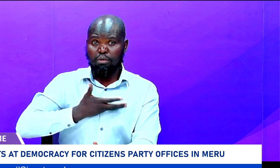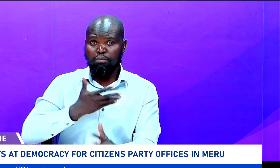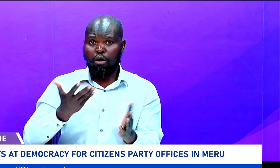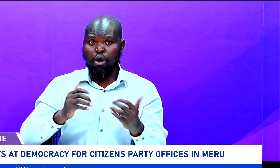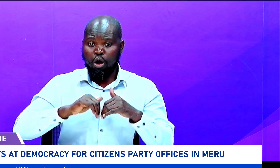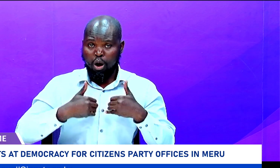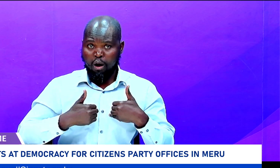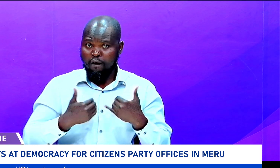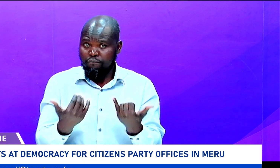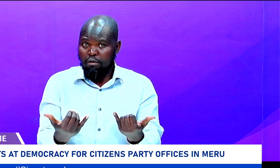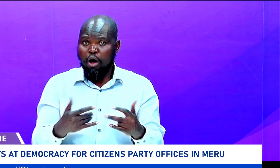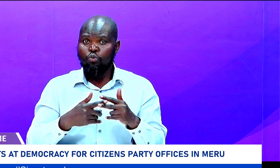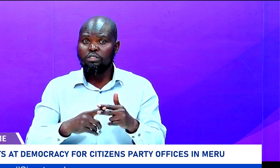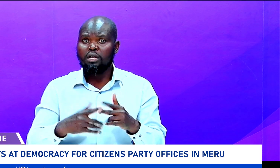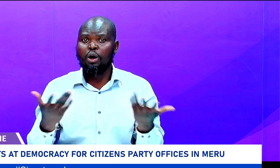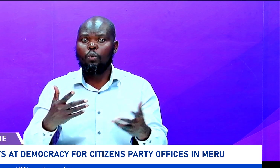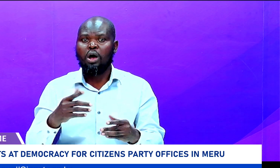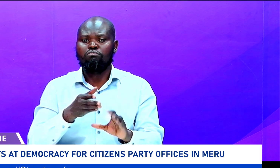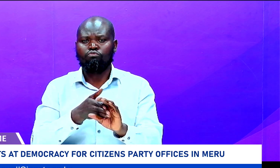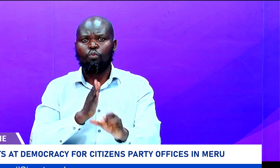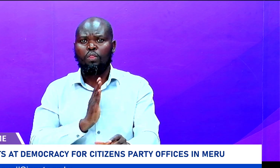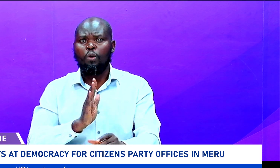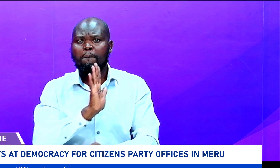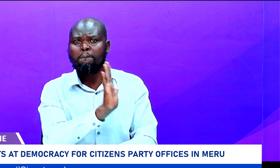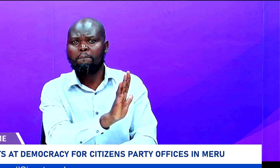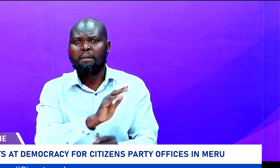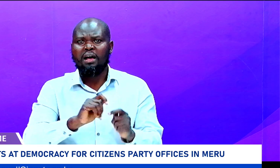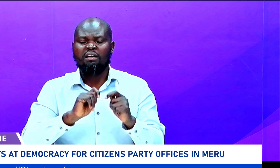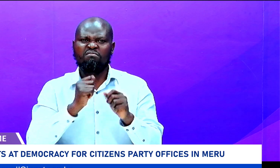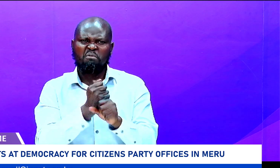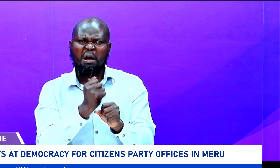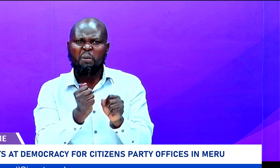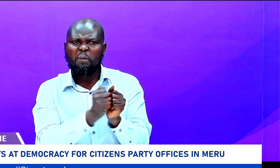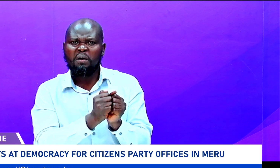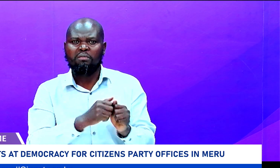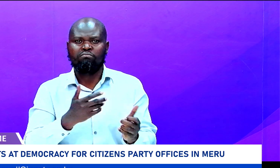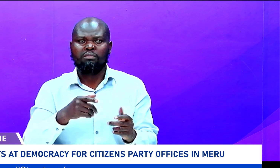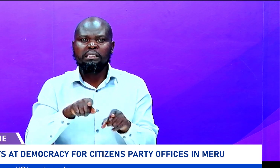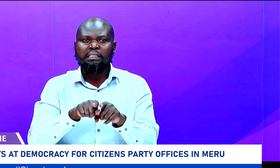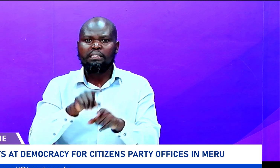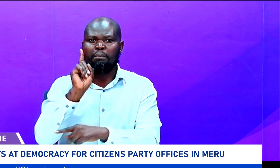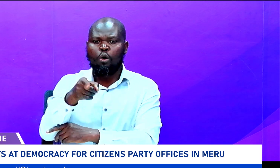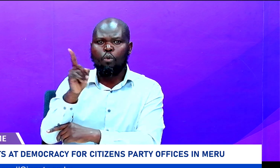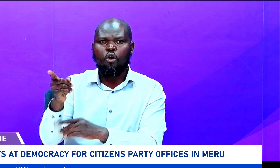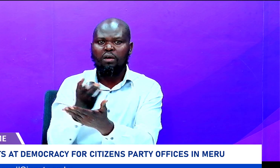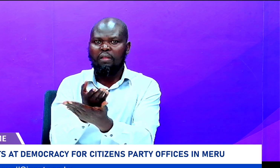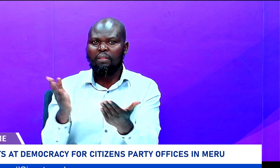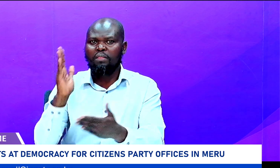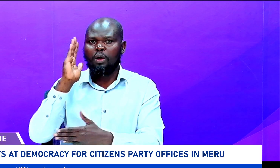The angry aspirants have now threatened to quit the party altogether, warning that they will also block party leader